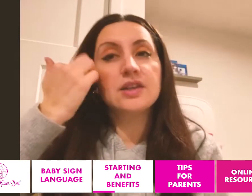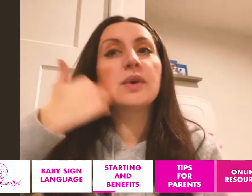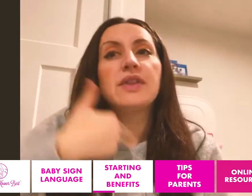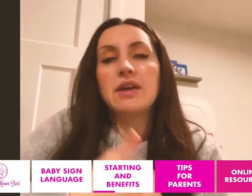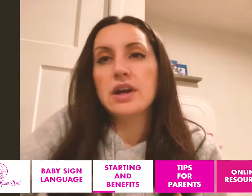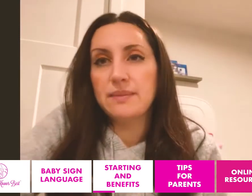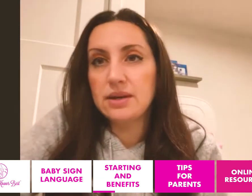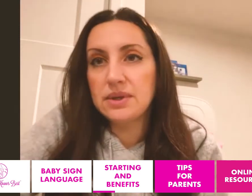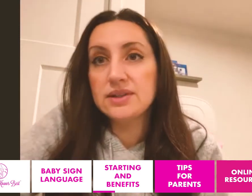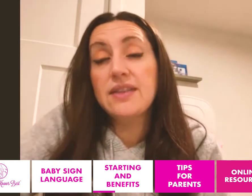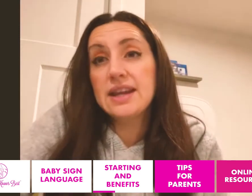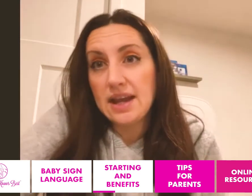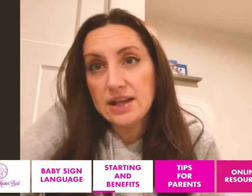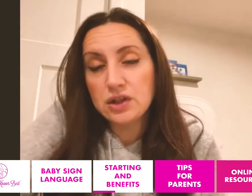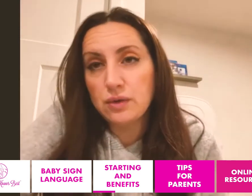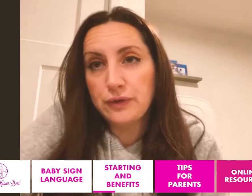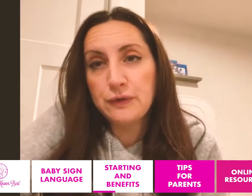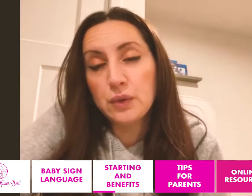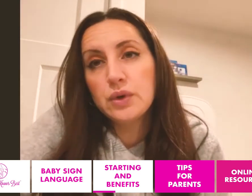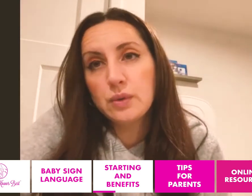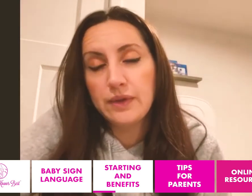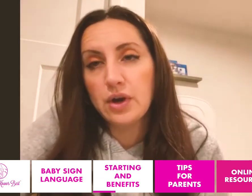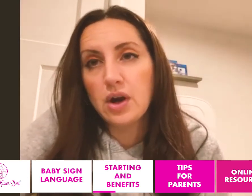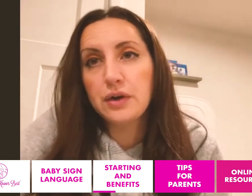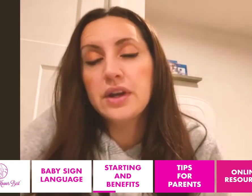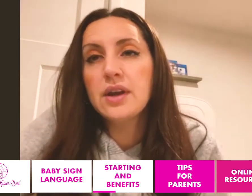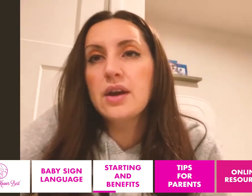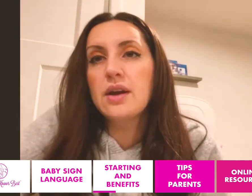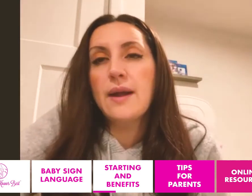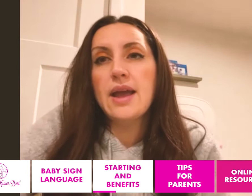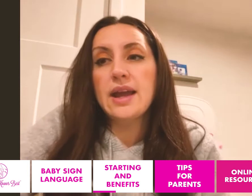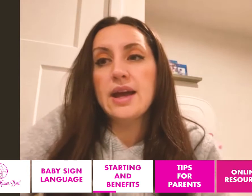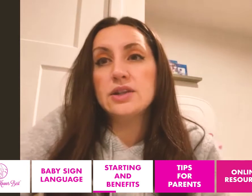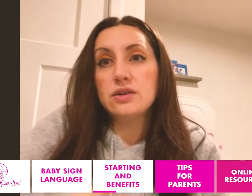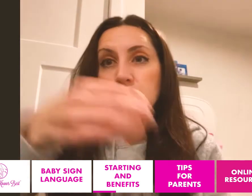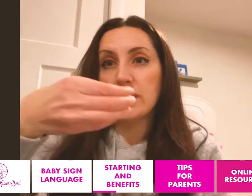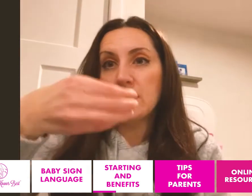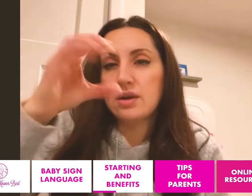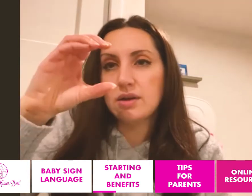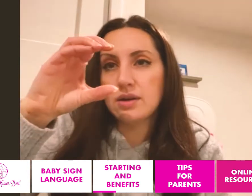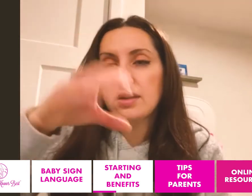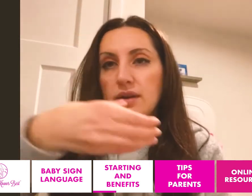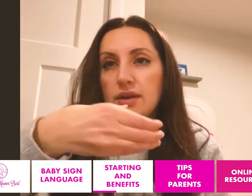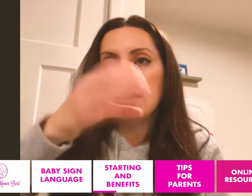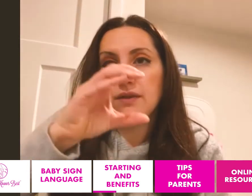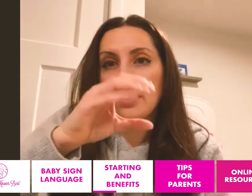one that I recommend, because then they can ask you for food when they're hungry, and drink if they're thirsty,